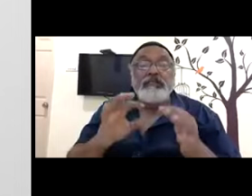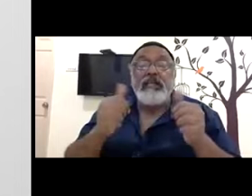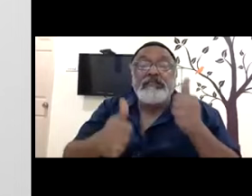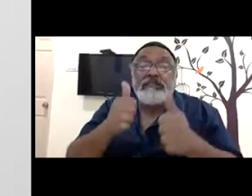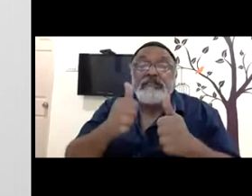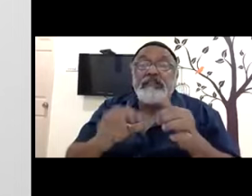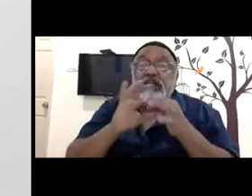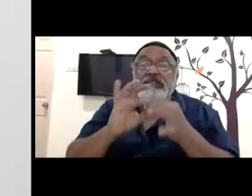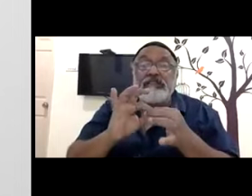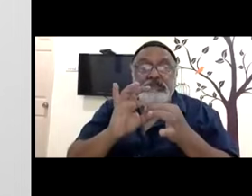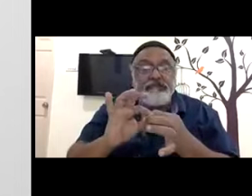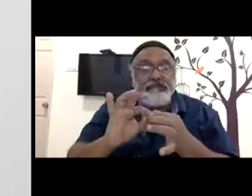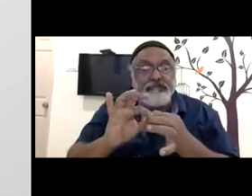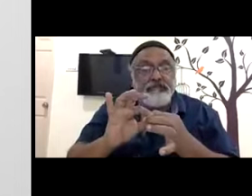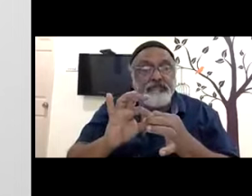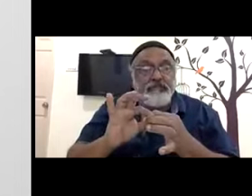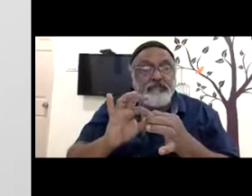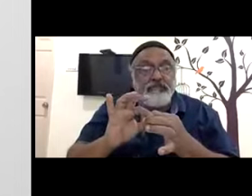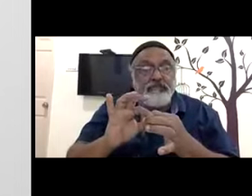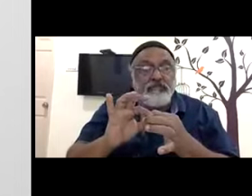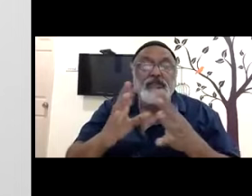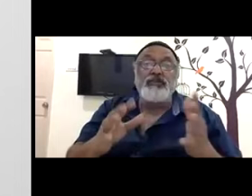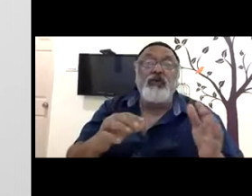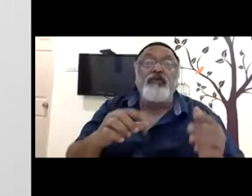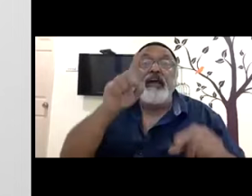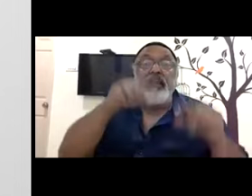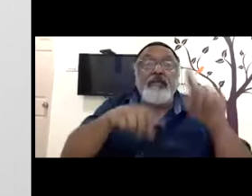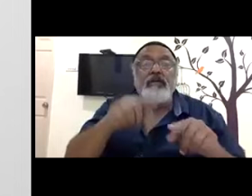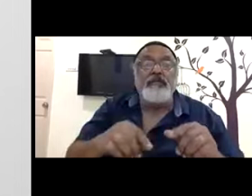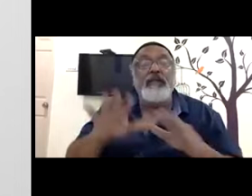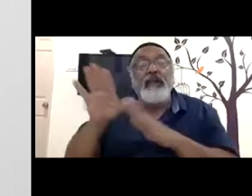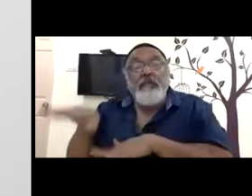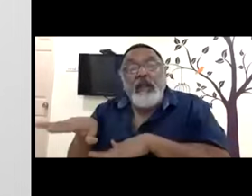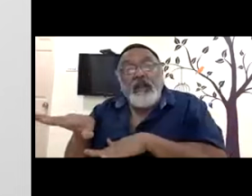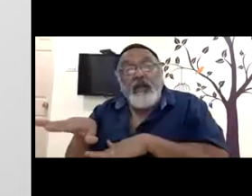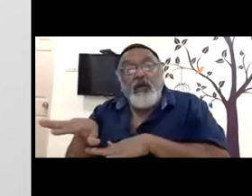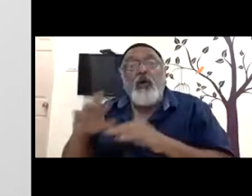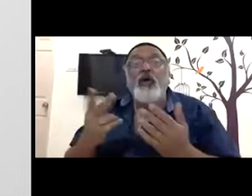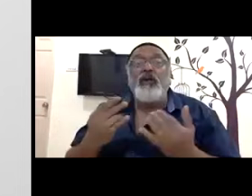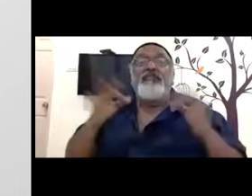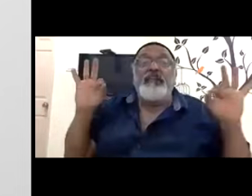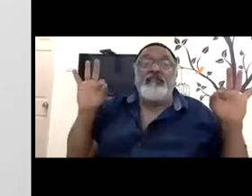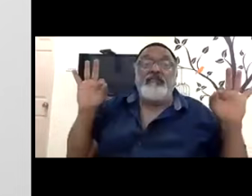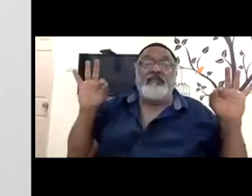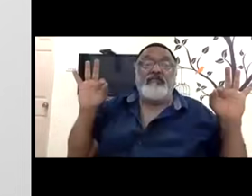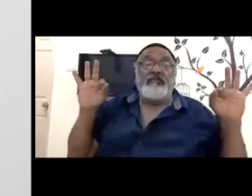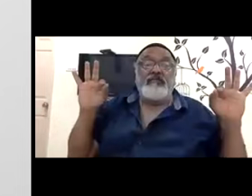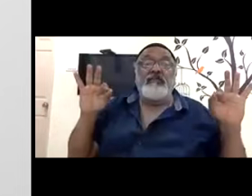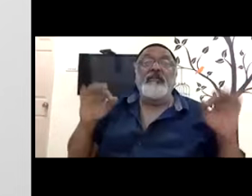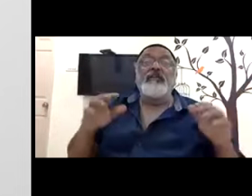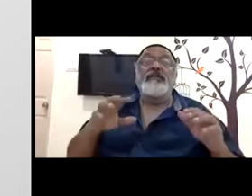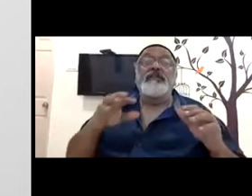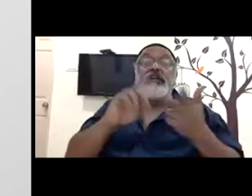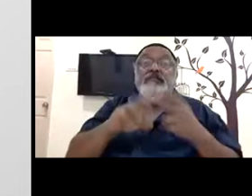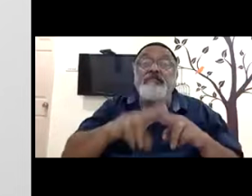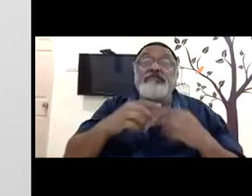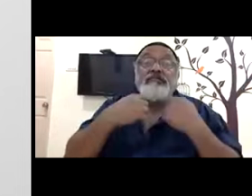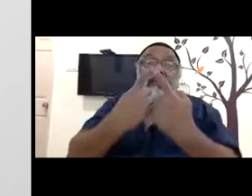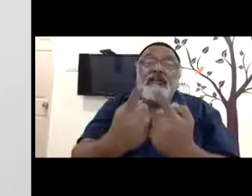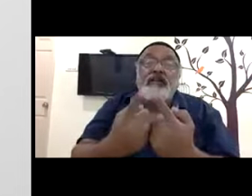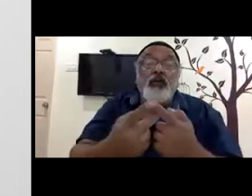or independent. Dependent is when, for example, if I am saying that quality of sleep is dependent on the amount of coffee that